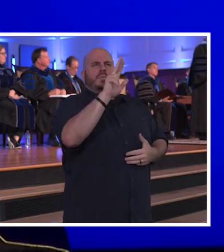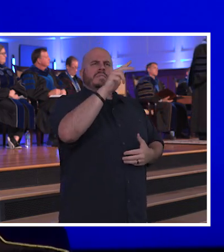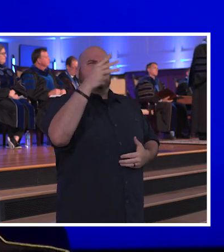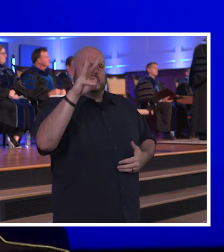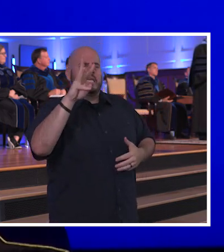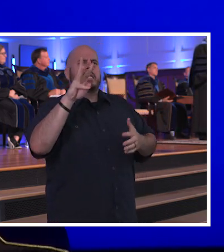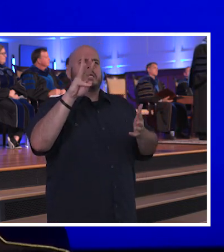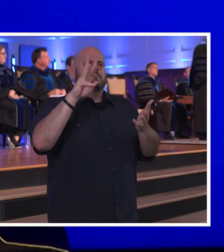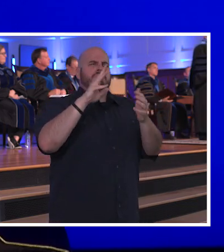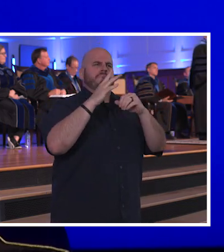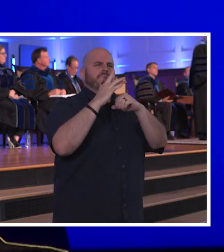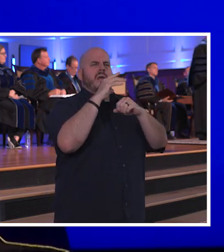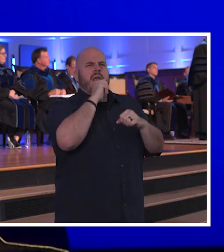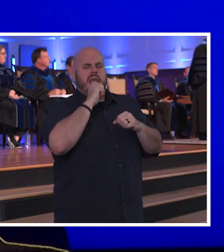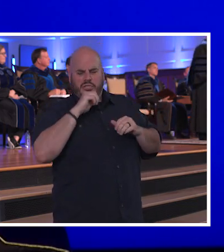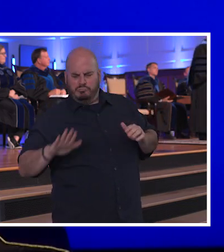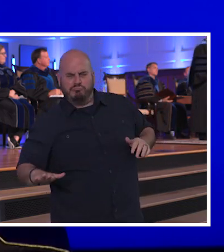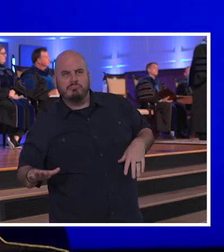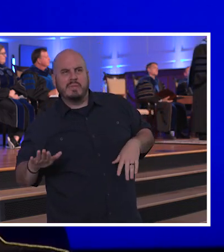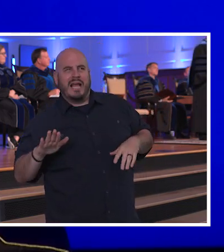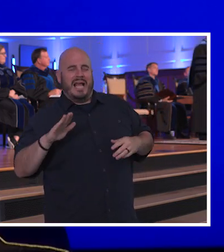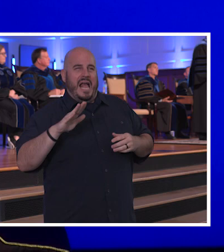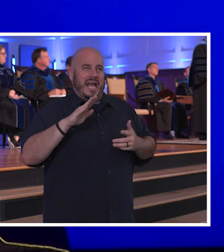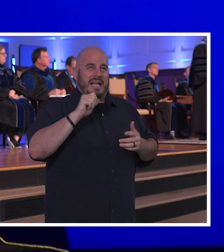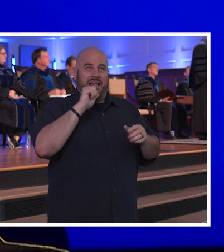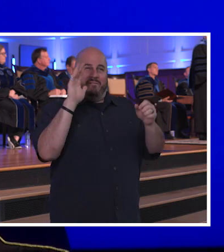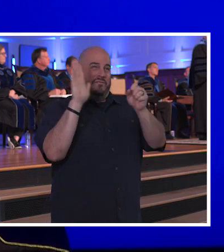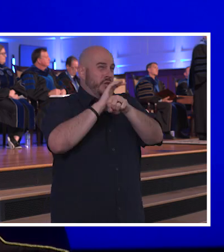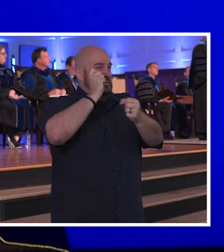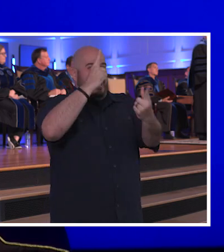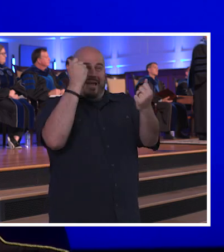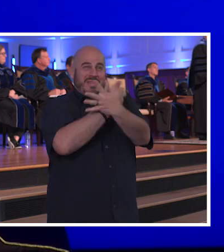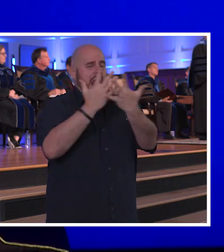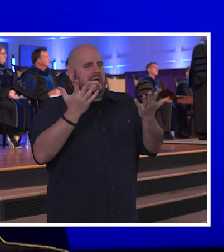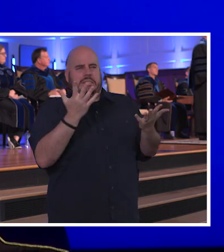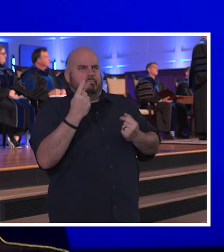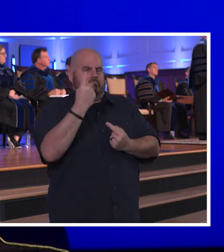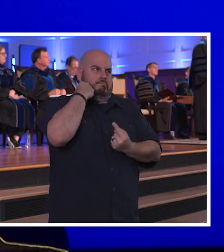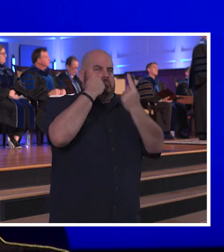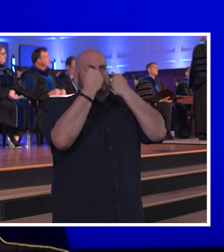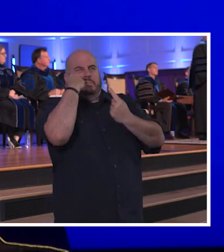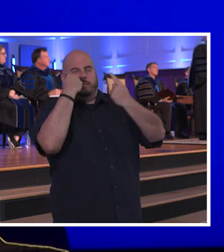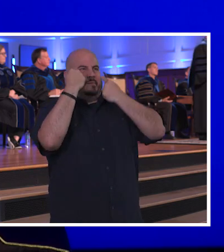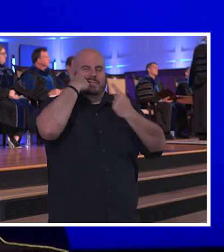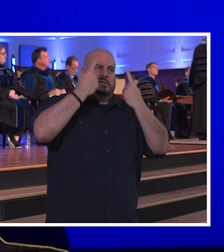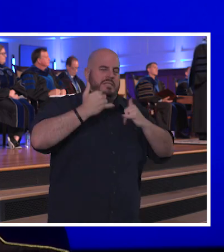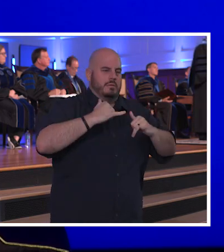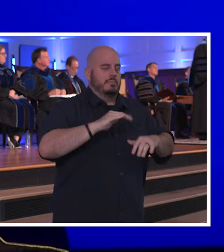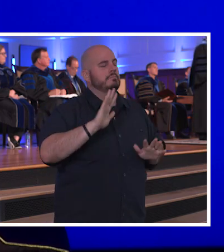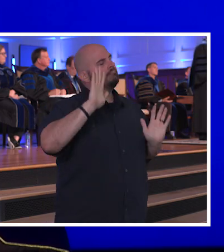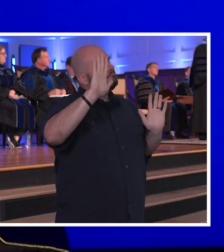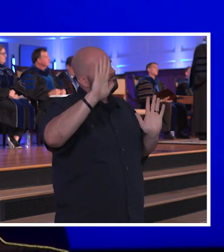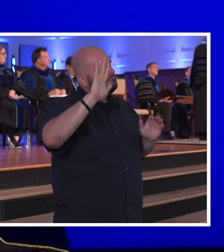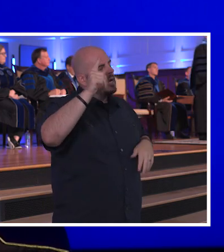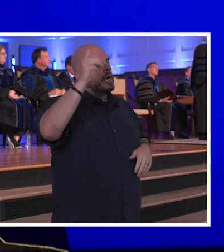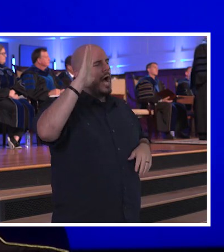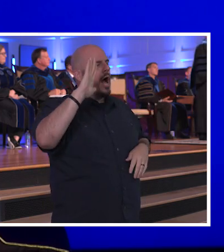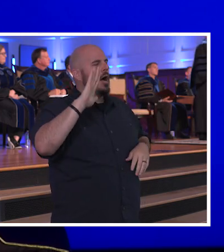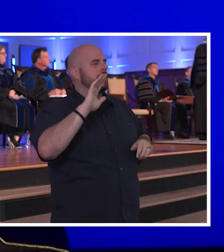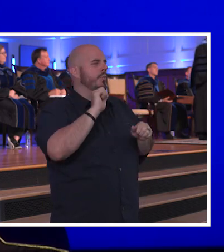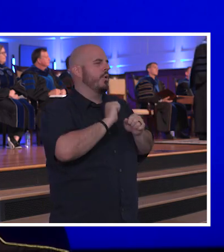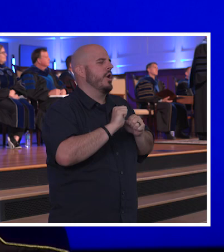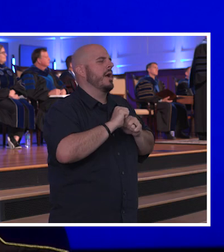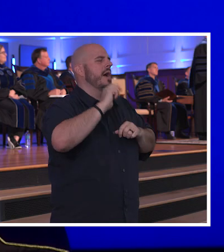she did not get everything at that time. But God was working in her heart, and God would do something